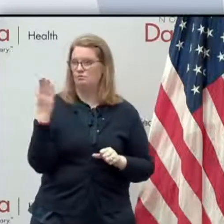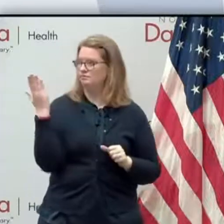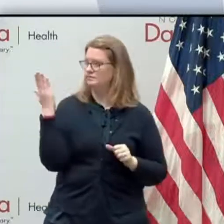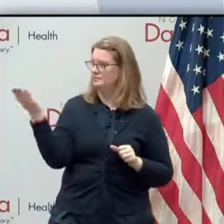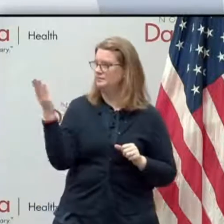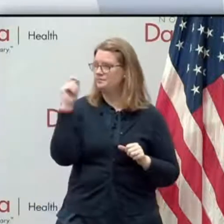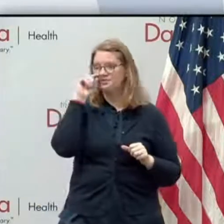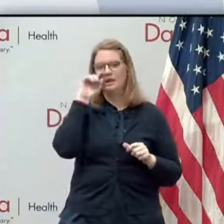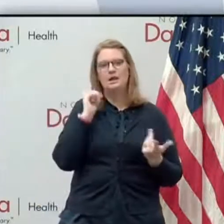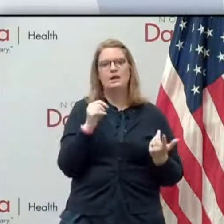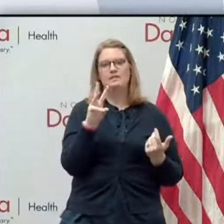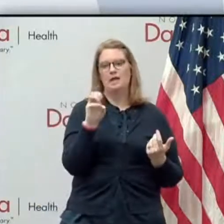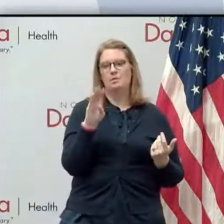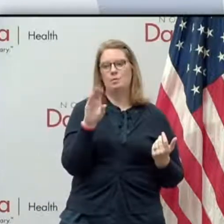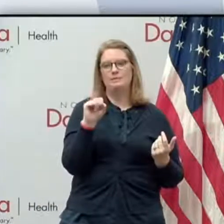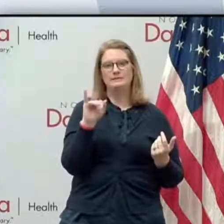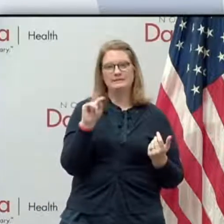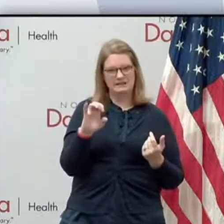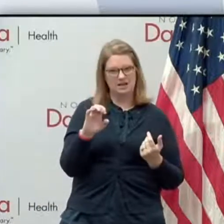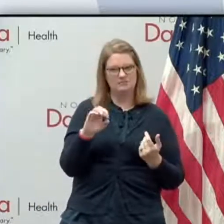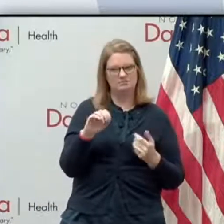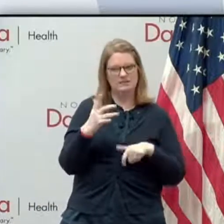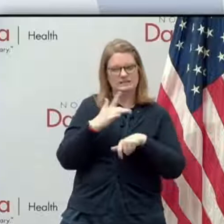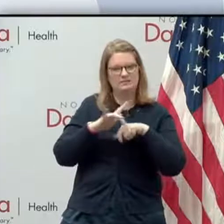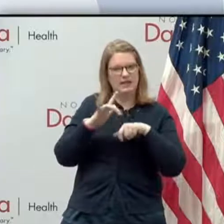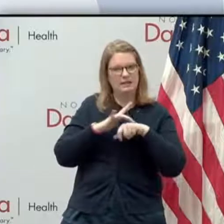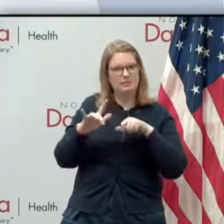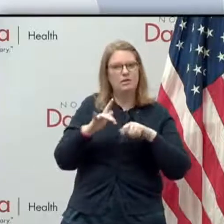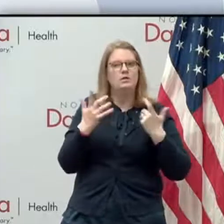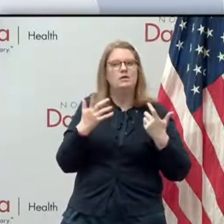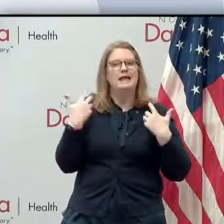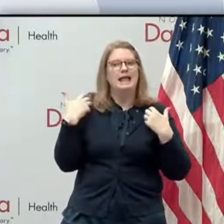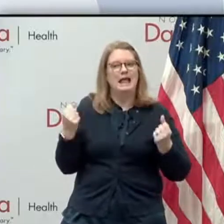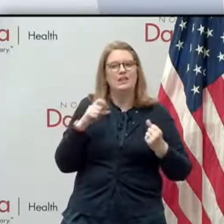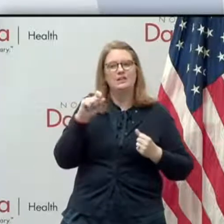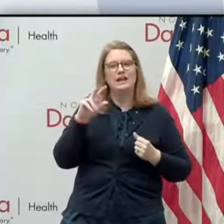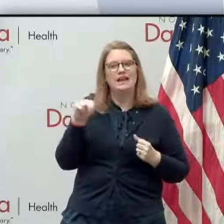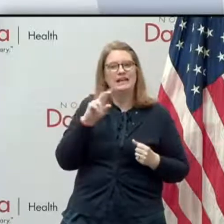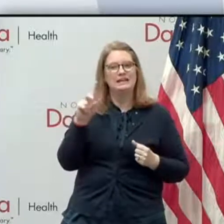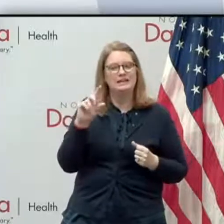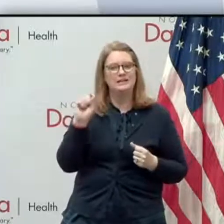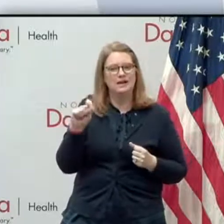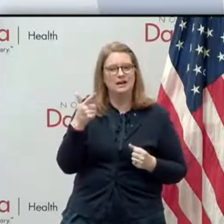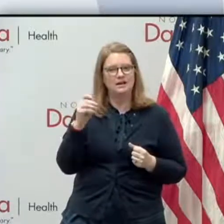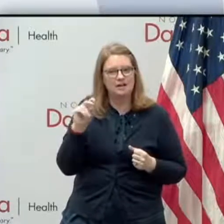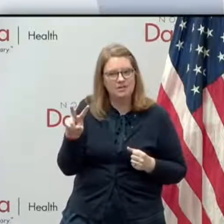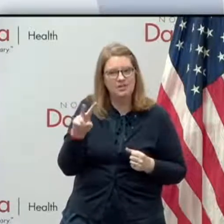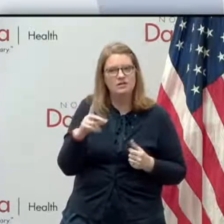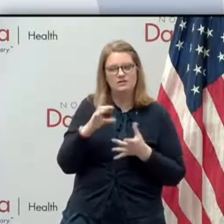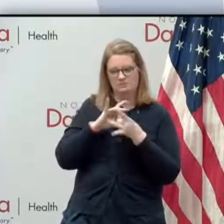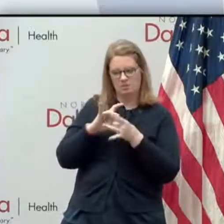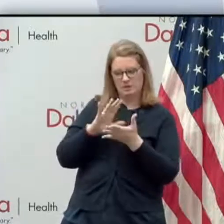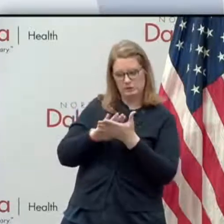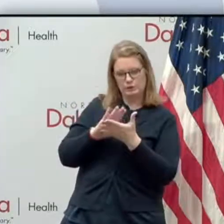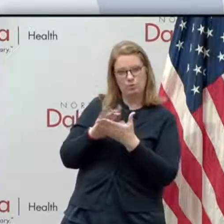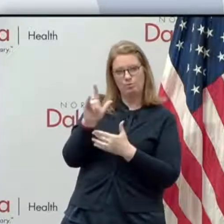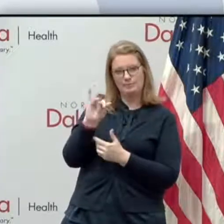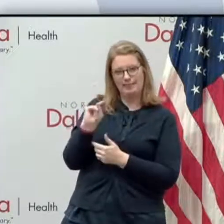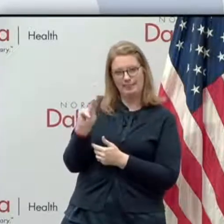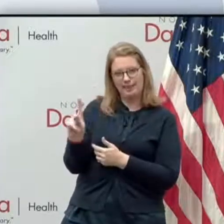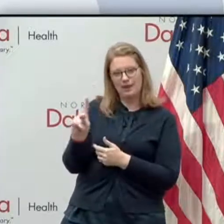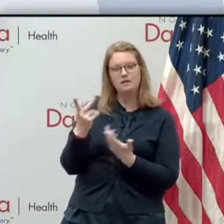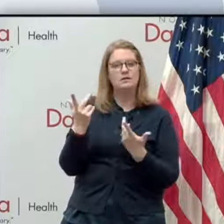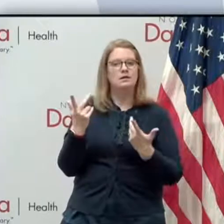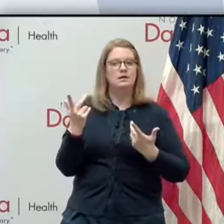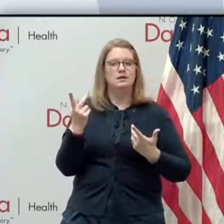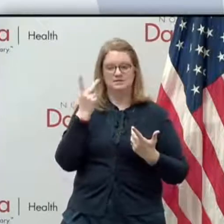And that website is going to be available at the health.nd.gov under the schools link. And so you take a